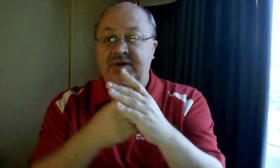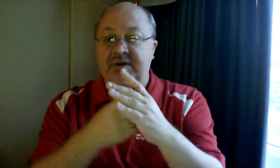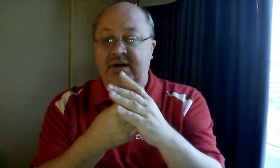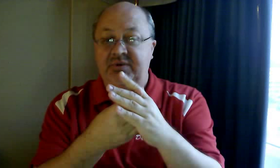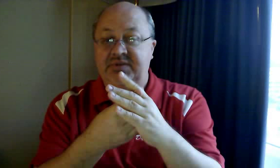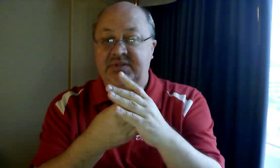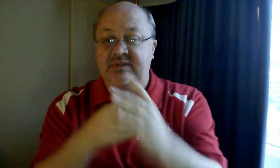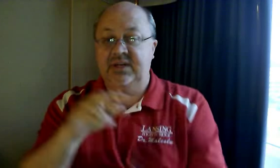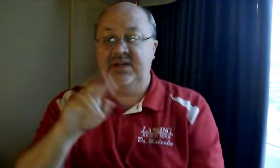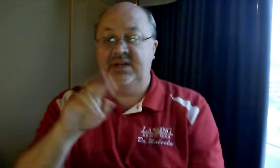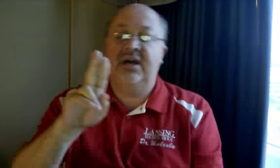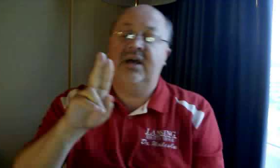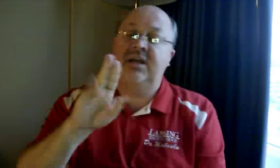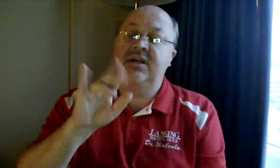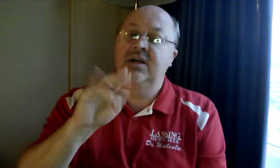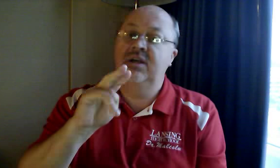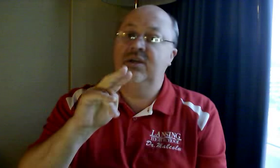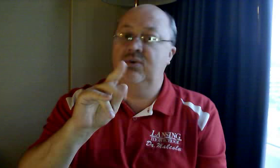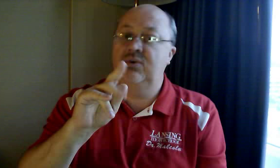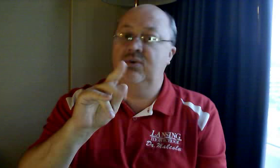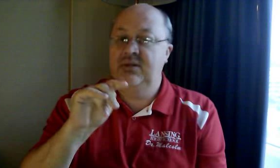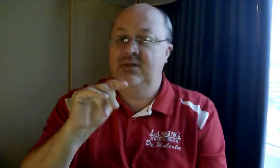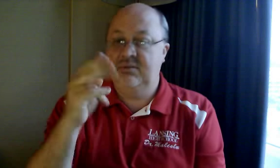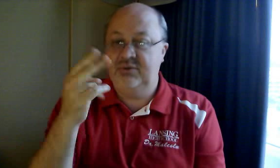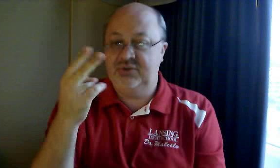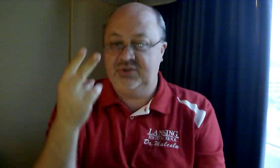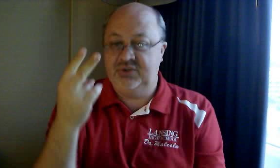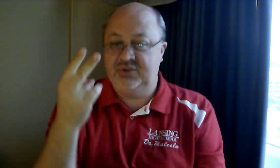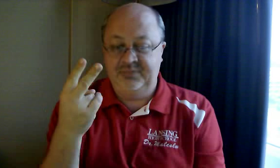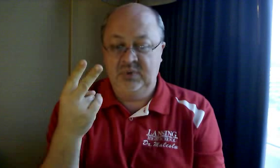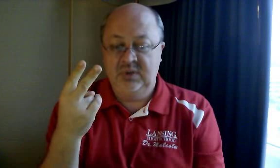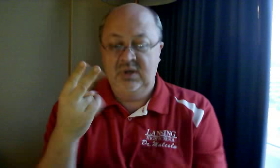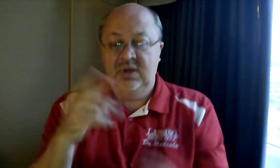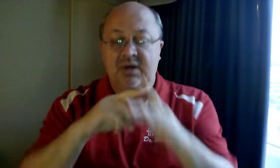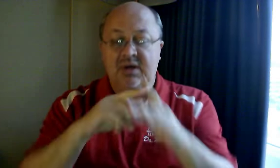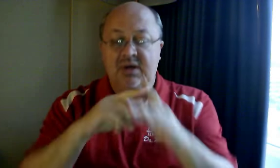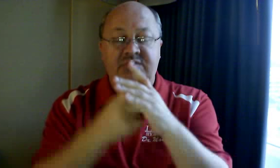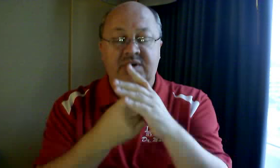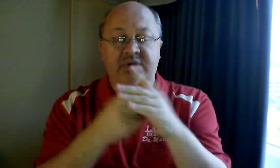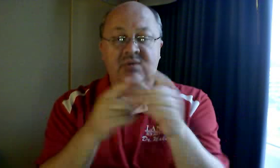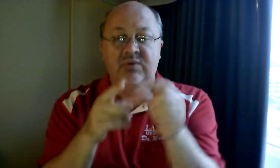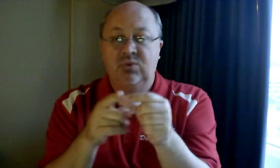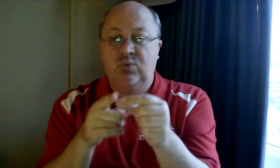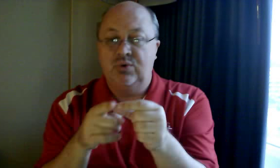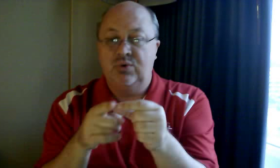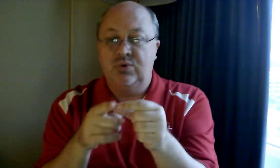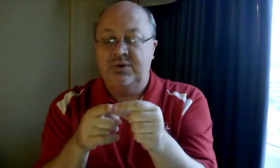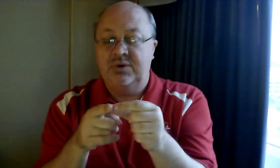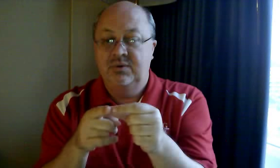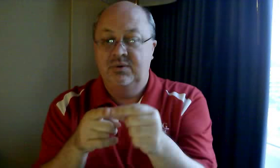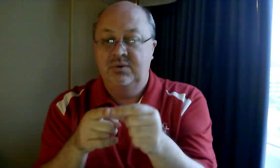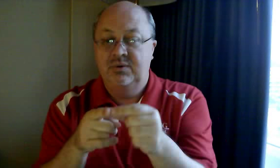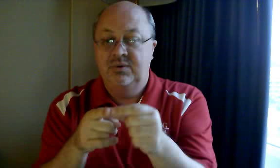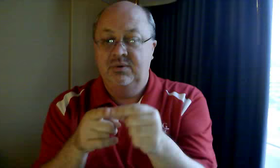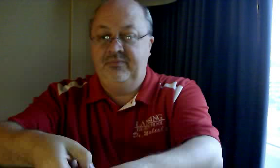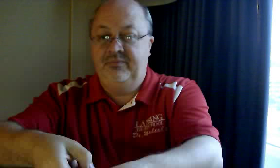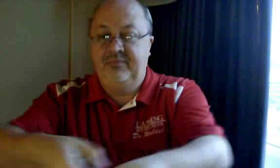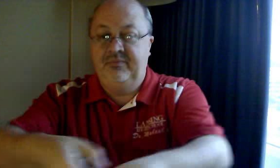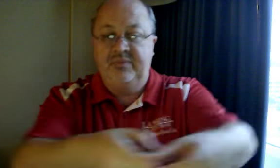We're still in unit number 2. And we're starting with the word. Looks